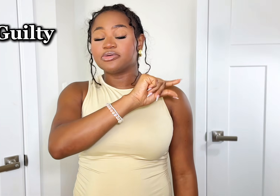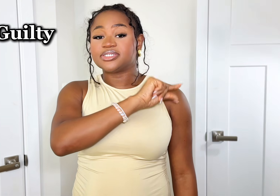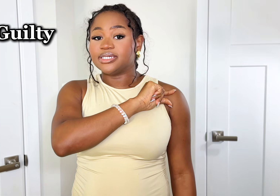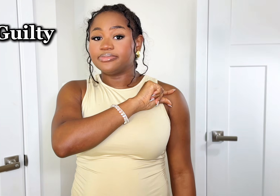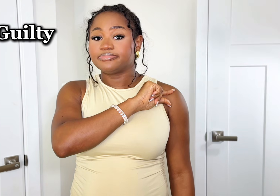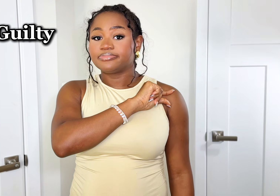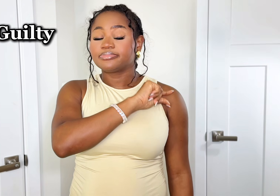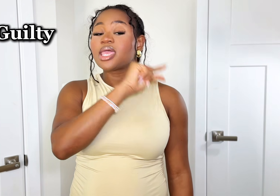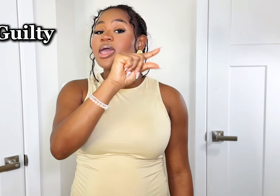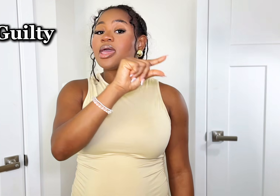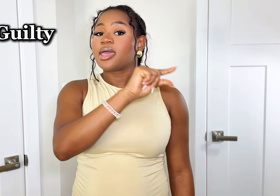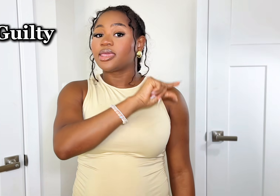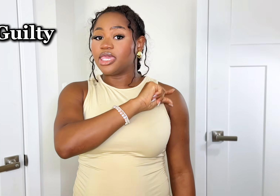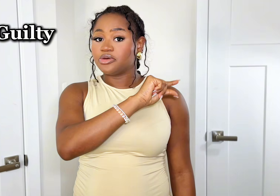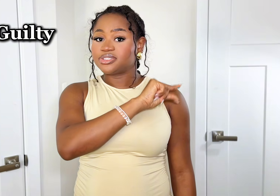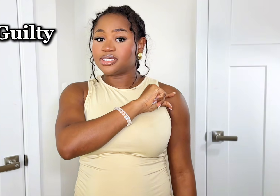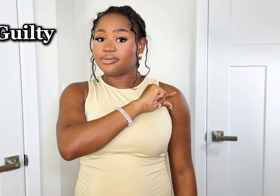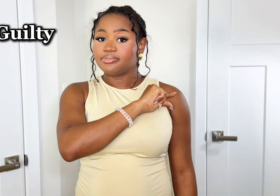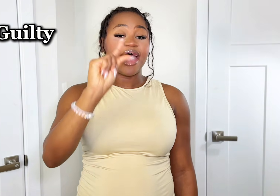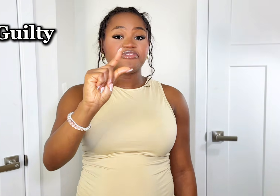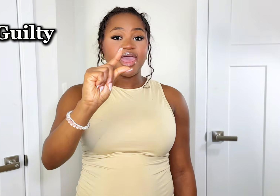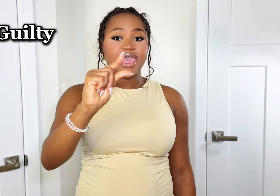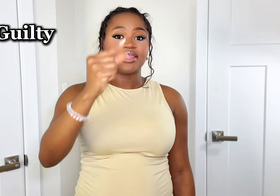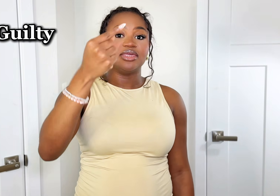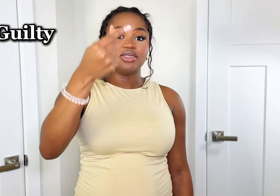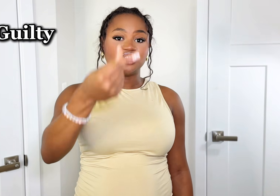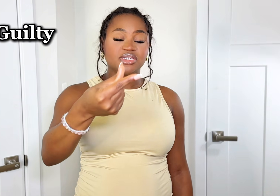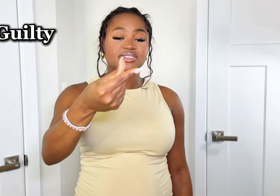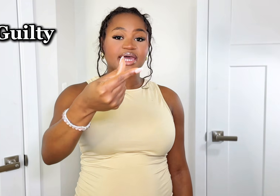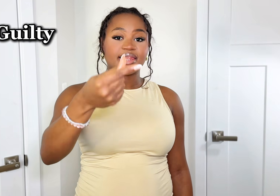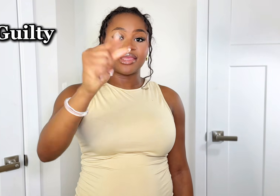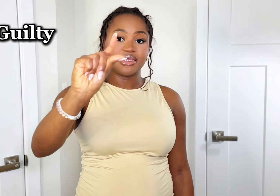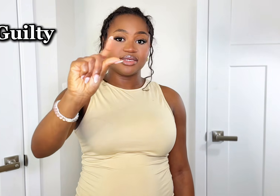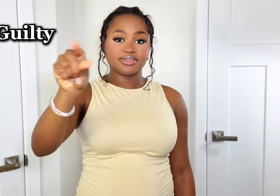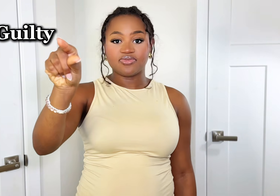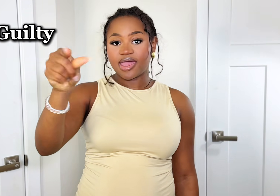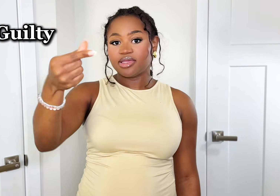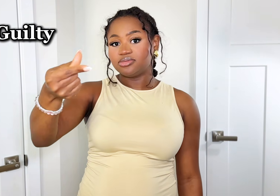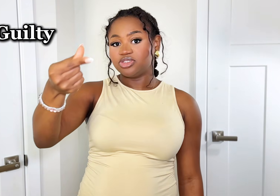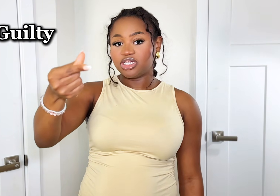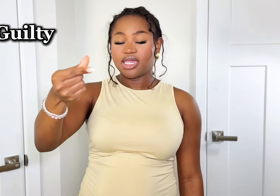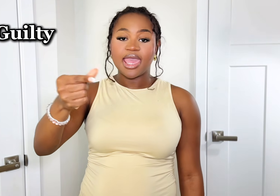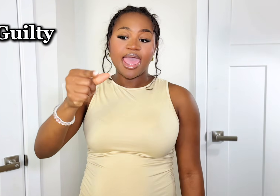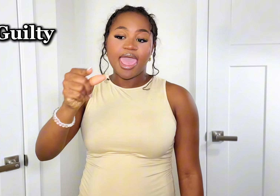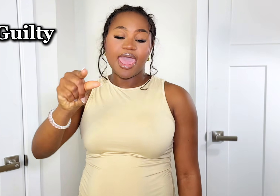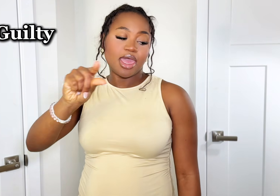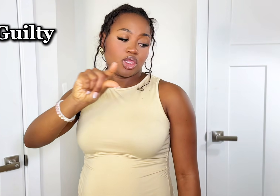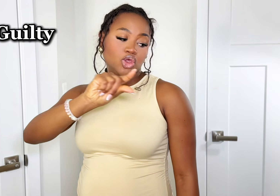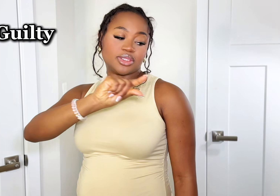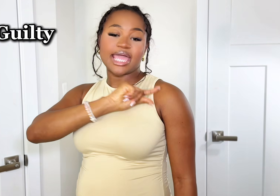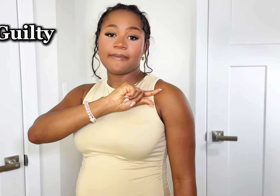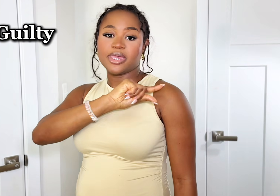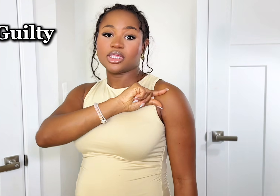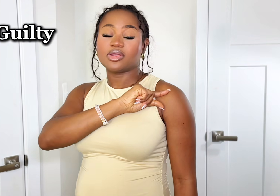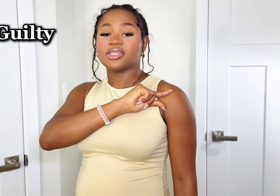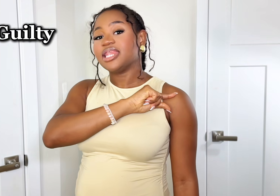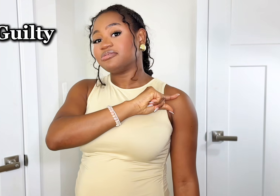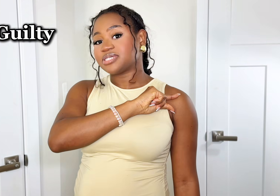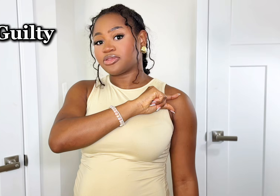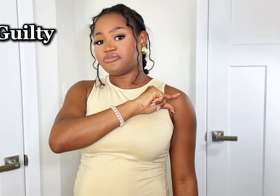Guilty. Guilty. Have your hand in the G sign like this, right? G. And you tap it on the left side of your